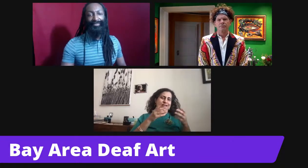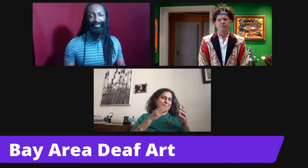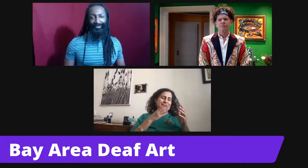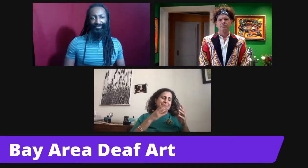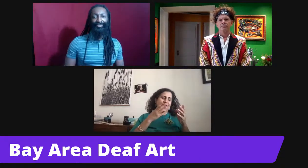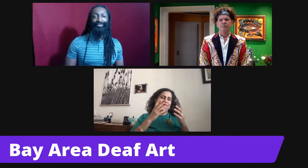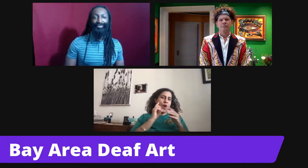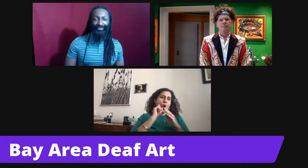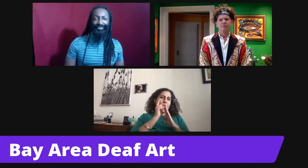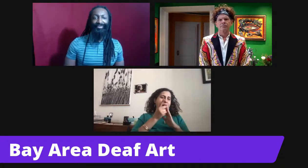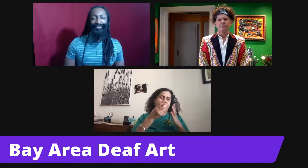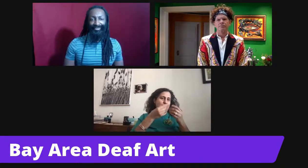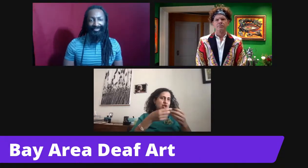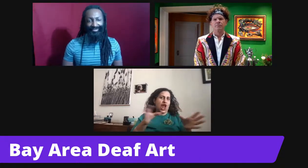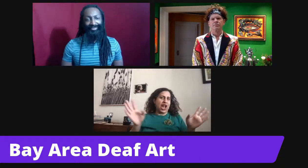Like in my, for example, in my photography,